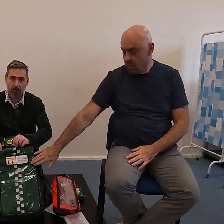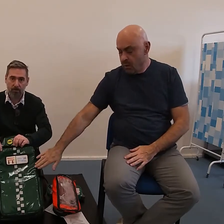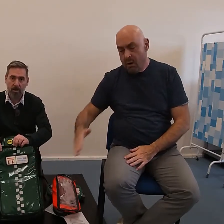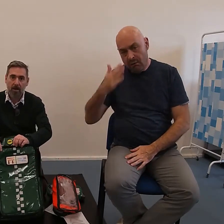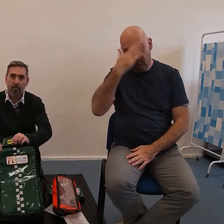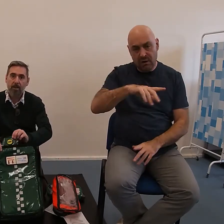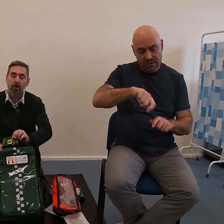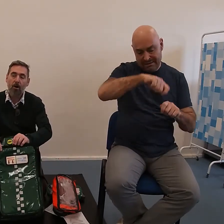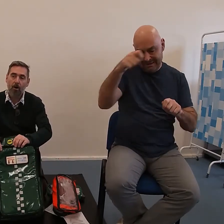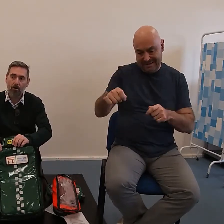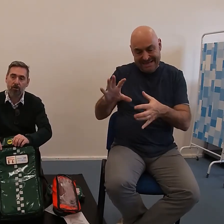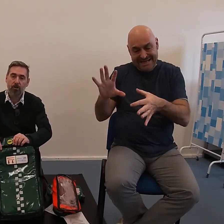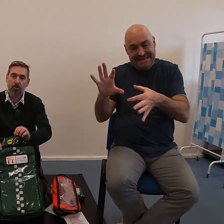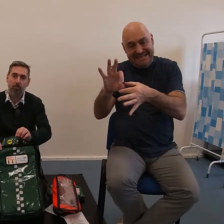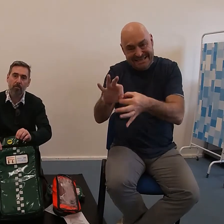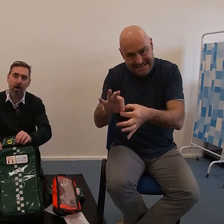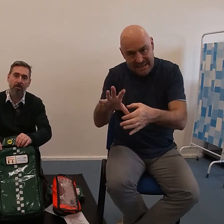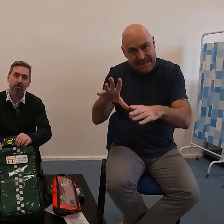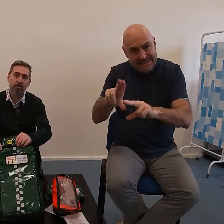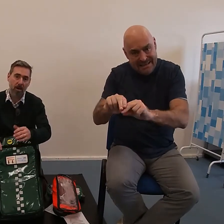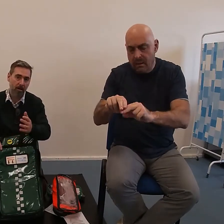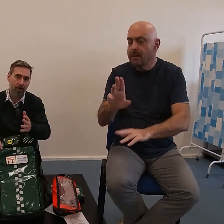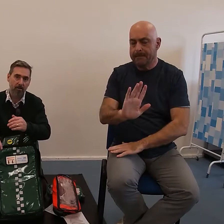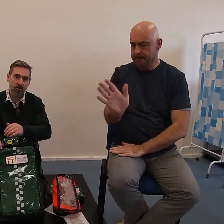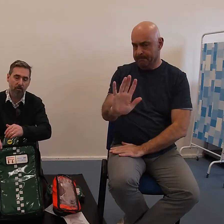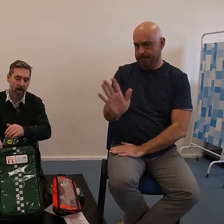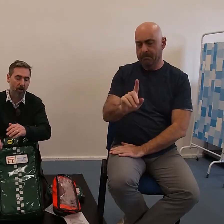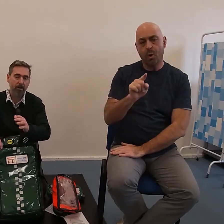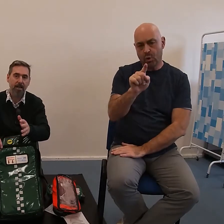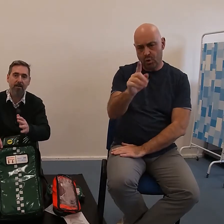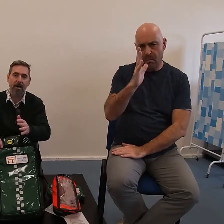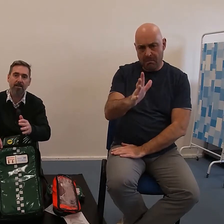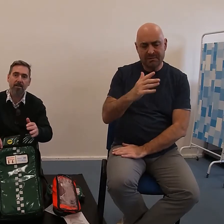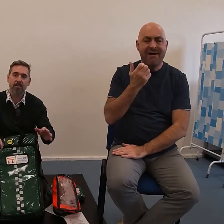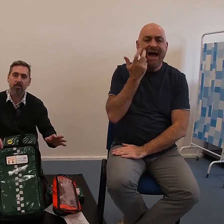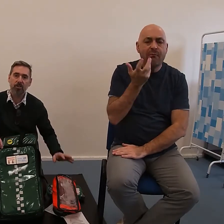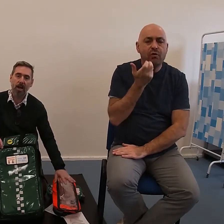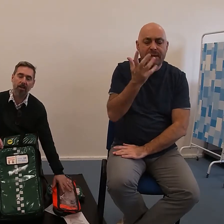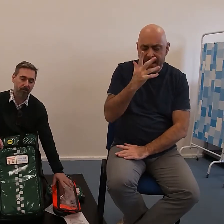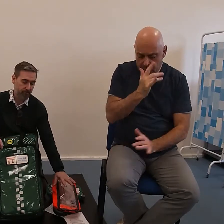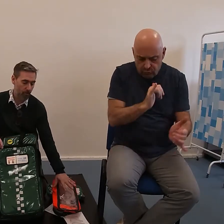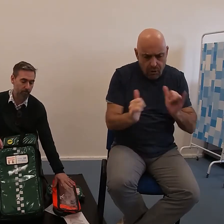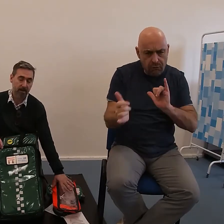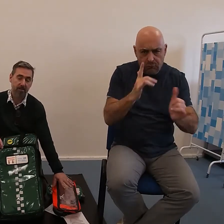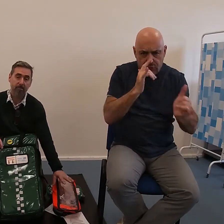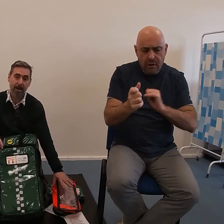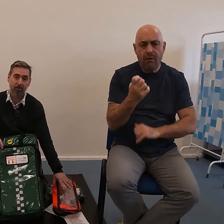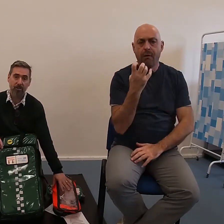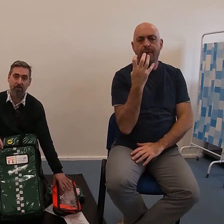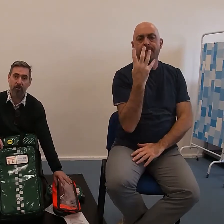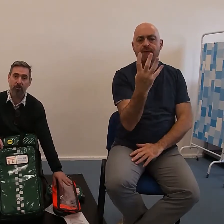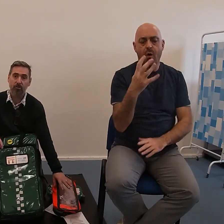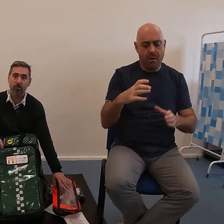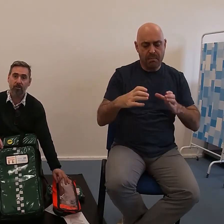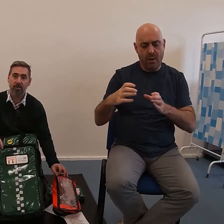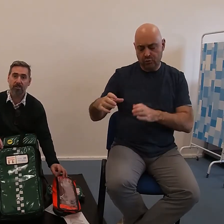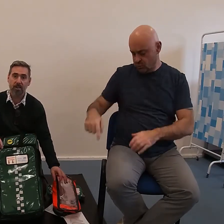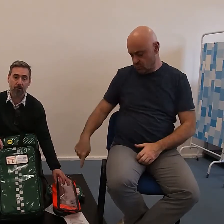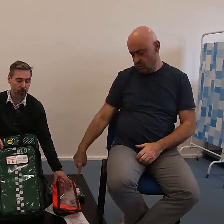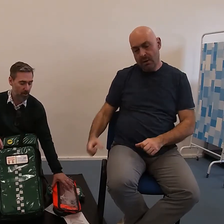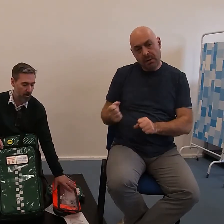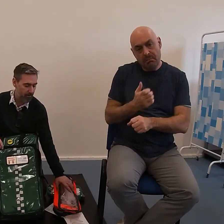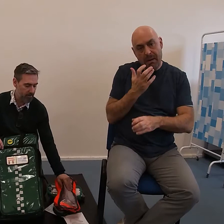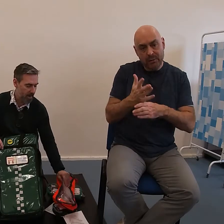not be sealed because you must, as you're aware, on a daily basis, check the 4 medicines pouches to ensure